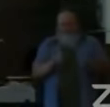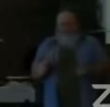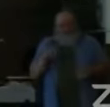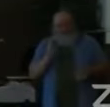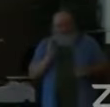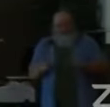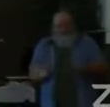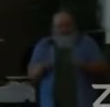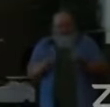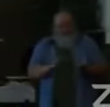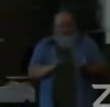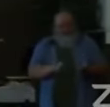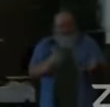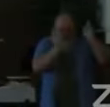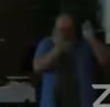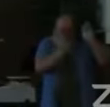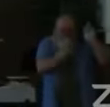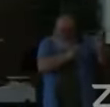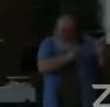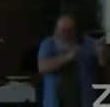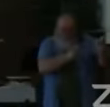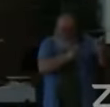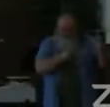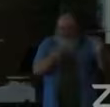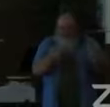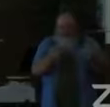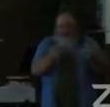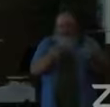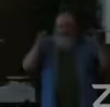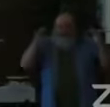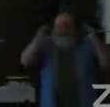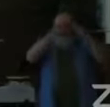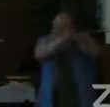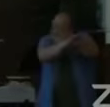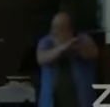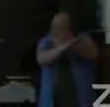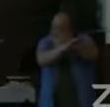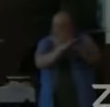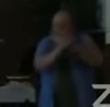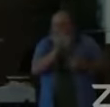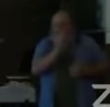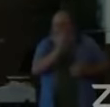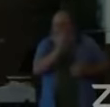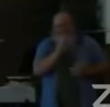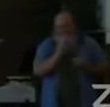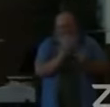Jesus. You get to be with my Uncle Jim, hoping my dad's there.